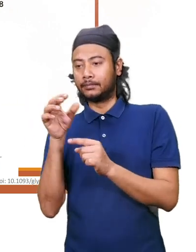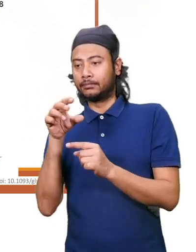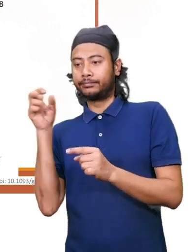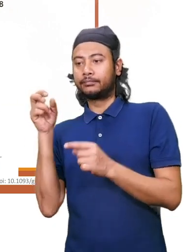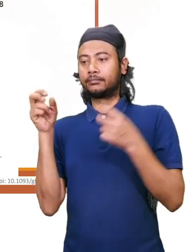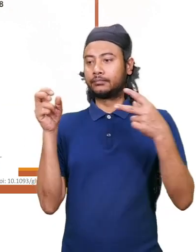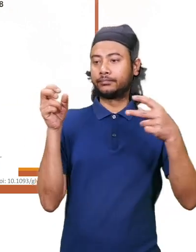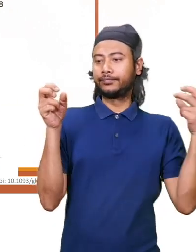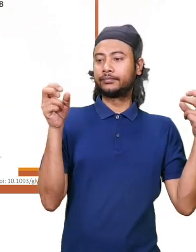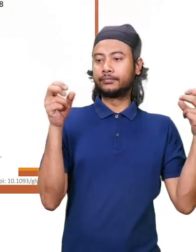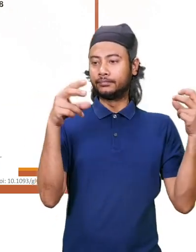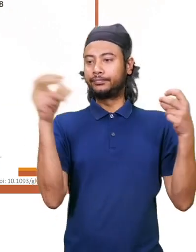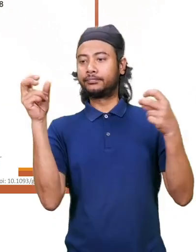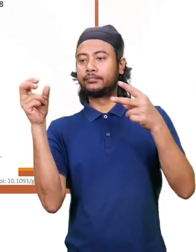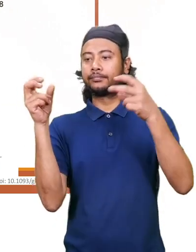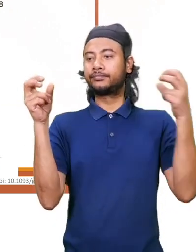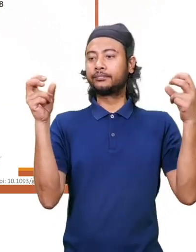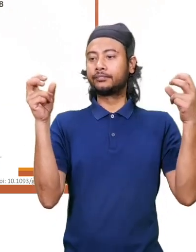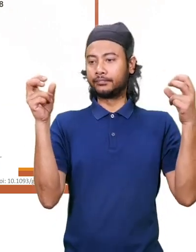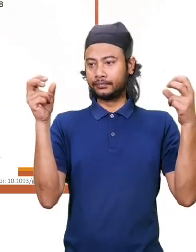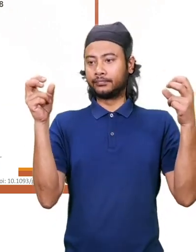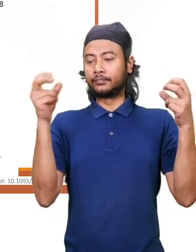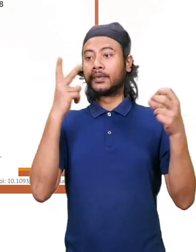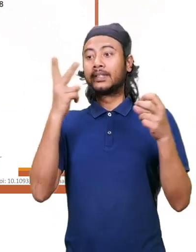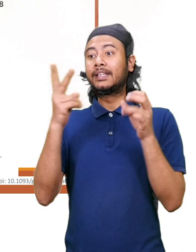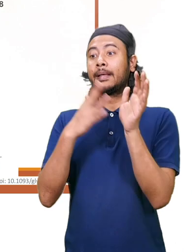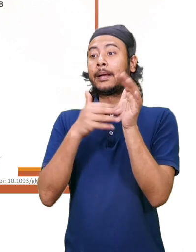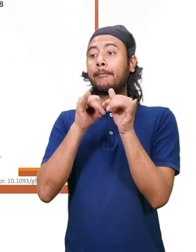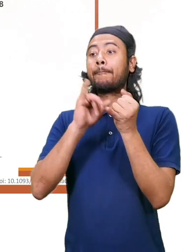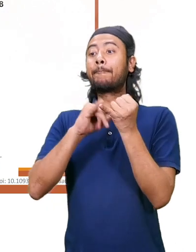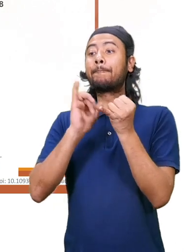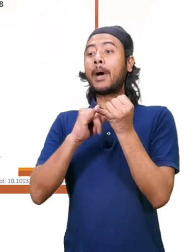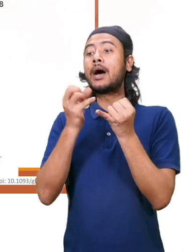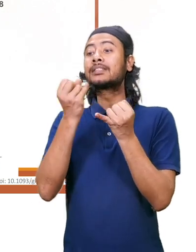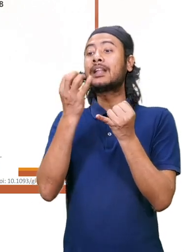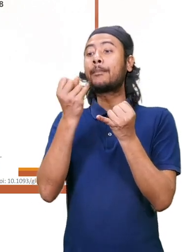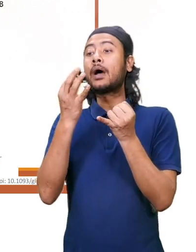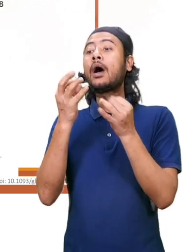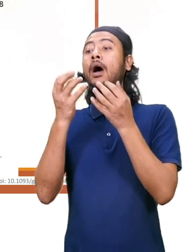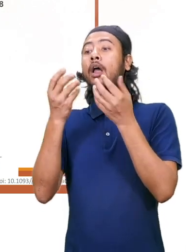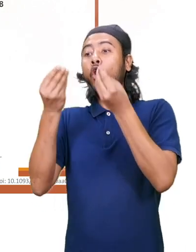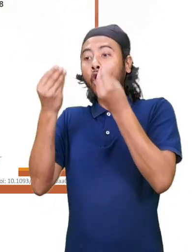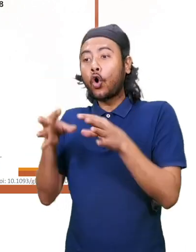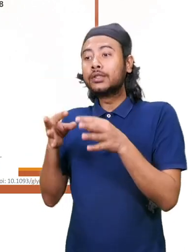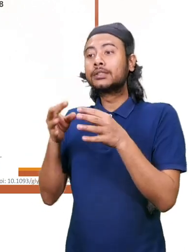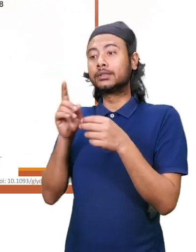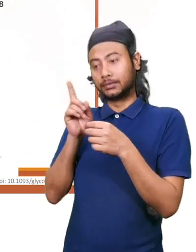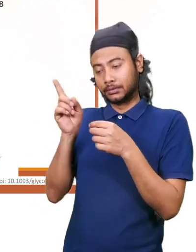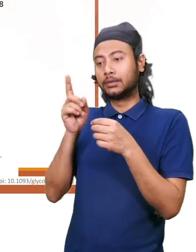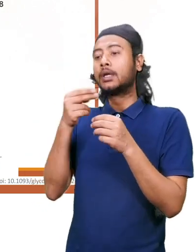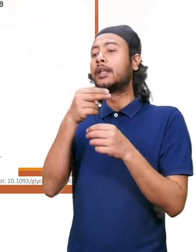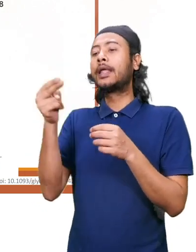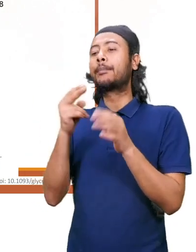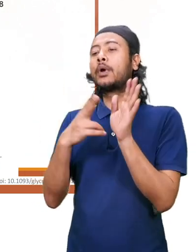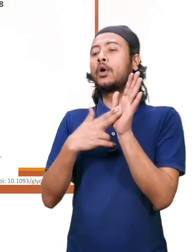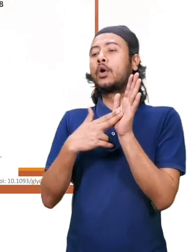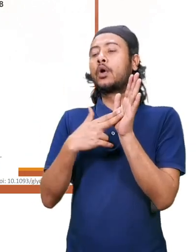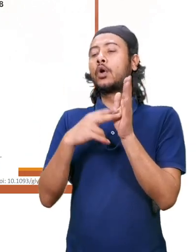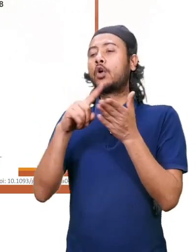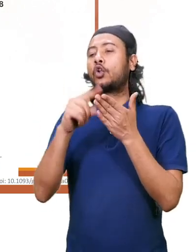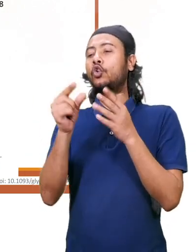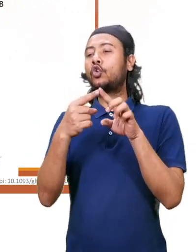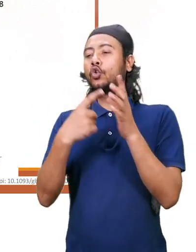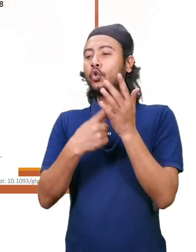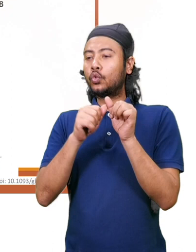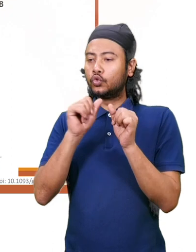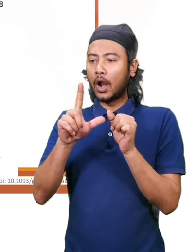those pink diamonds are cleaved in a sequential manner, and we will see the mass